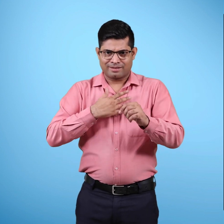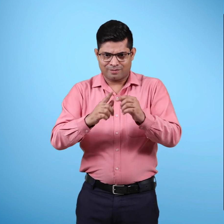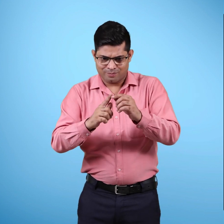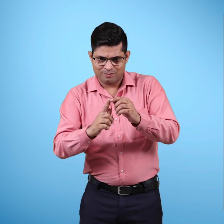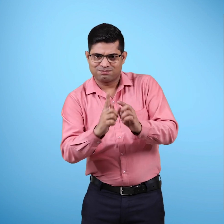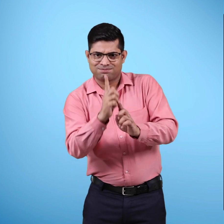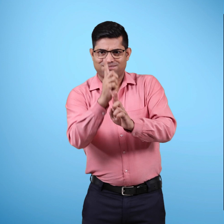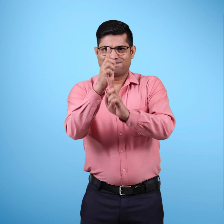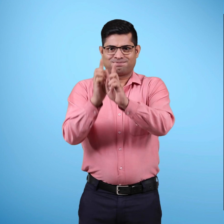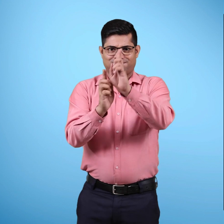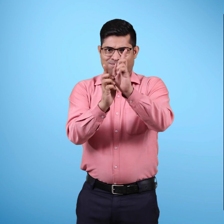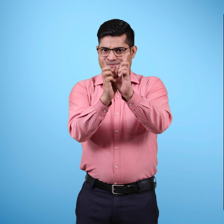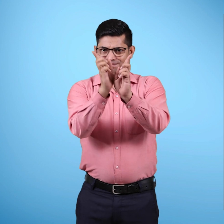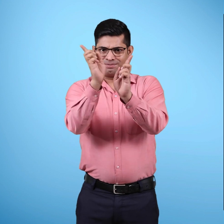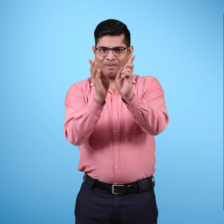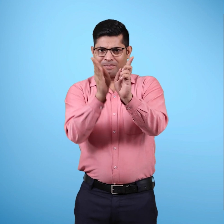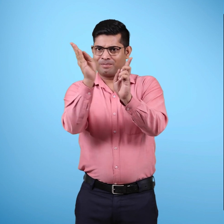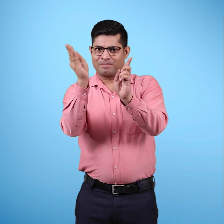Write the name of material